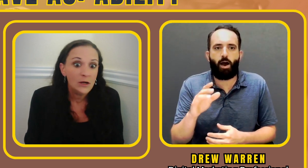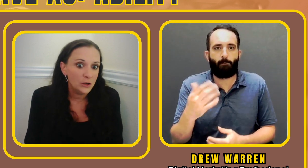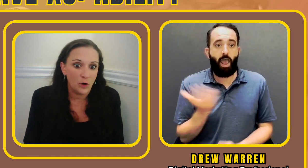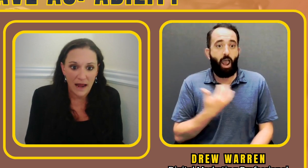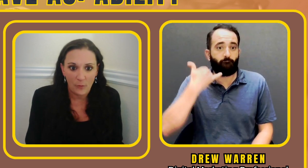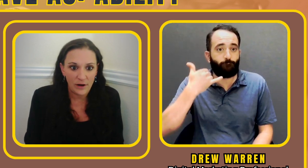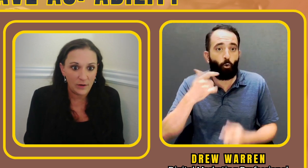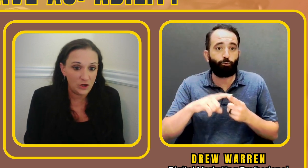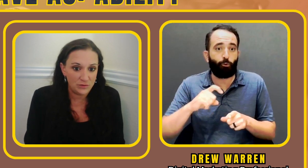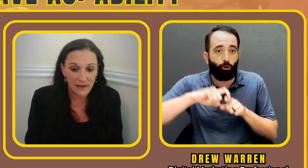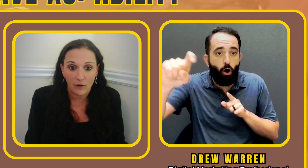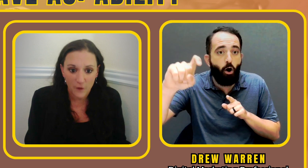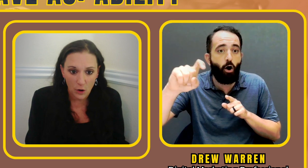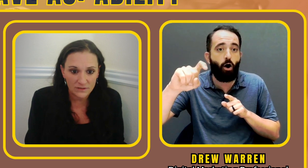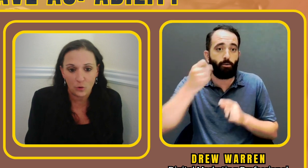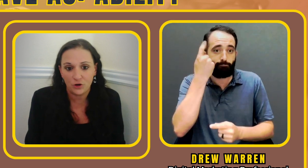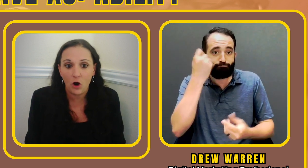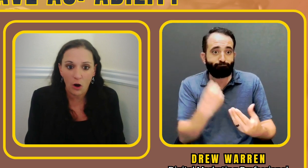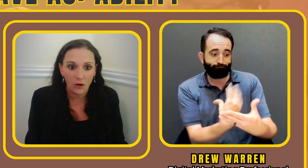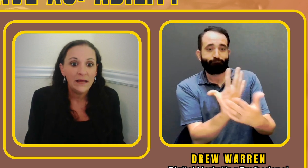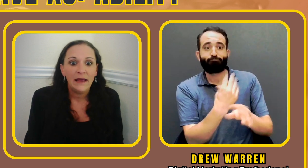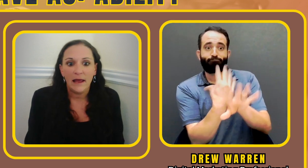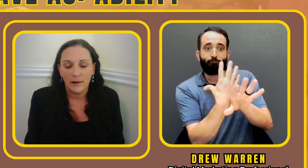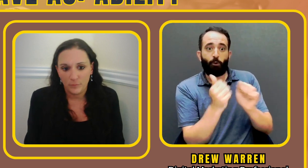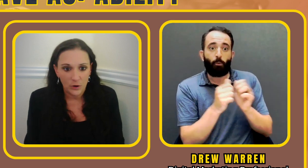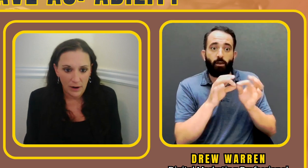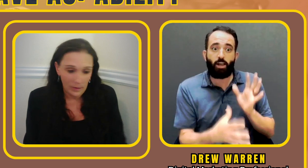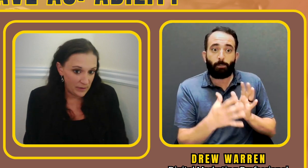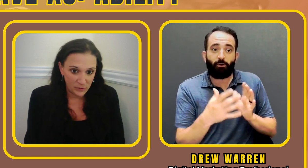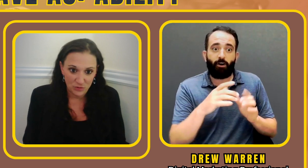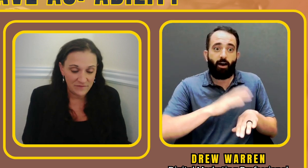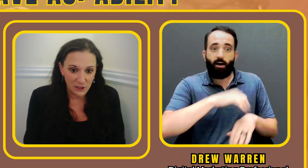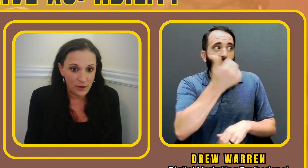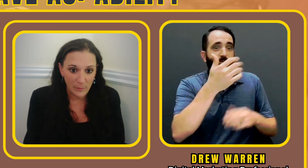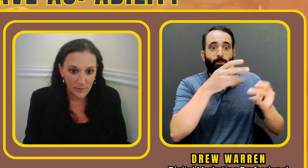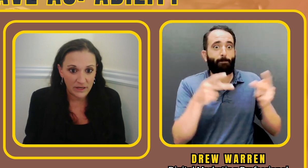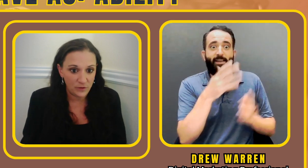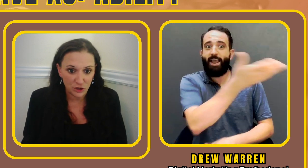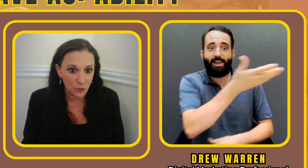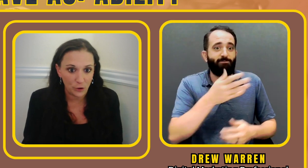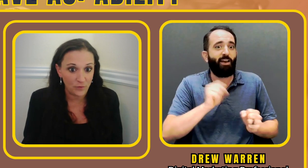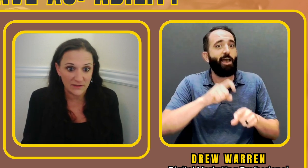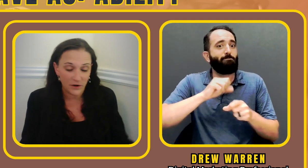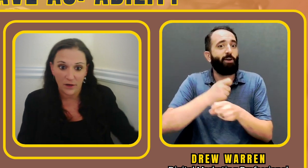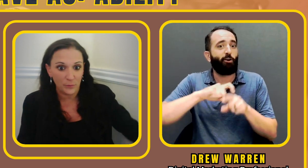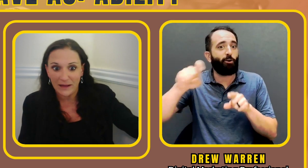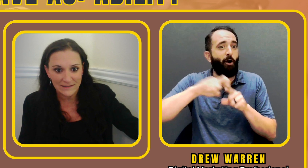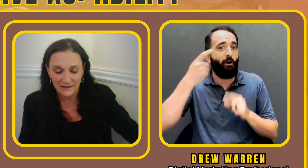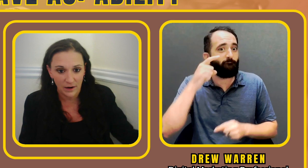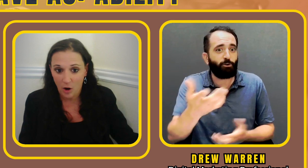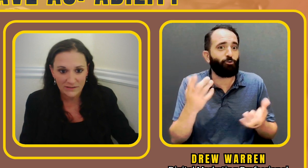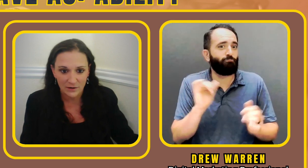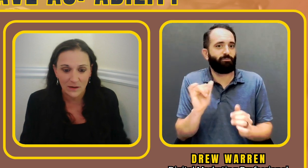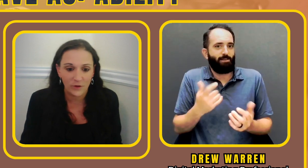time. Now we can use like our phones and where to call. And, I'm able to use it, capability with an interpreter that's on another